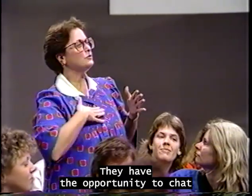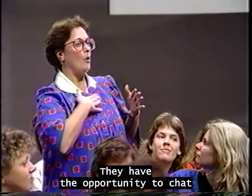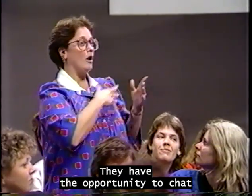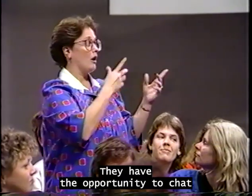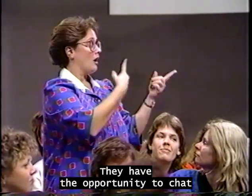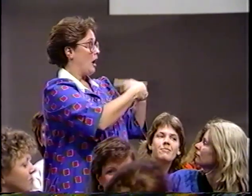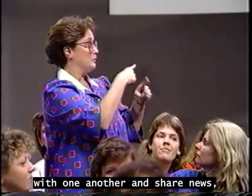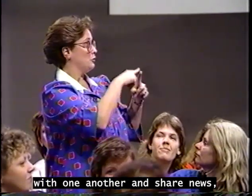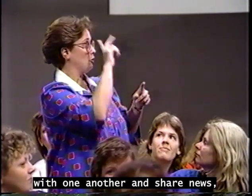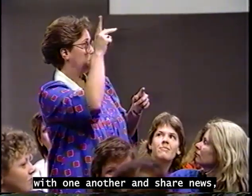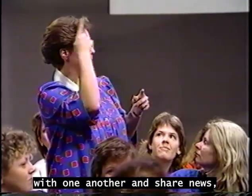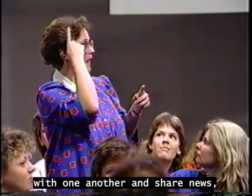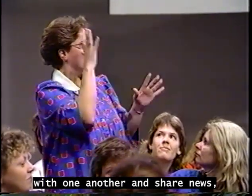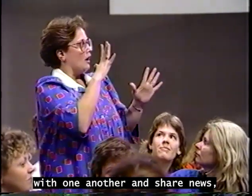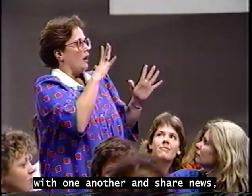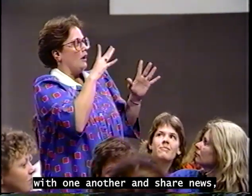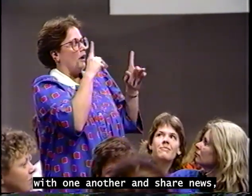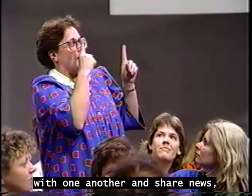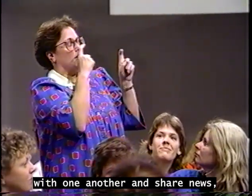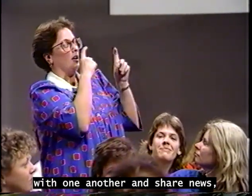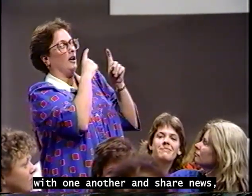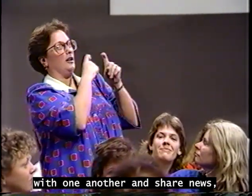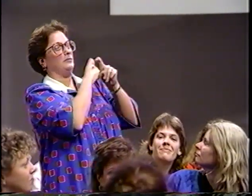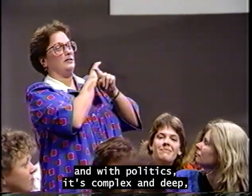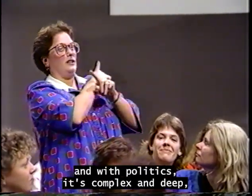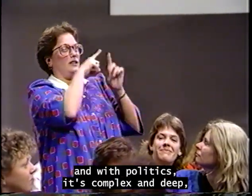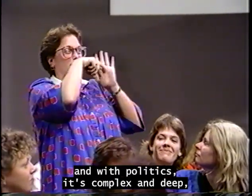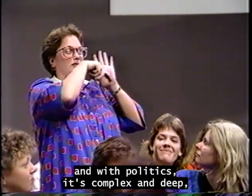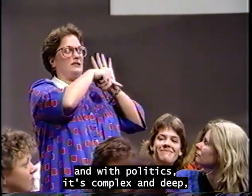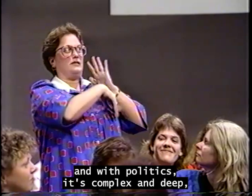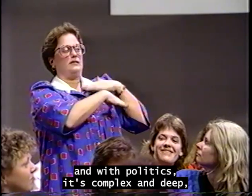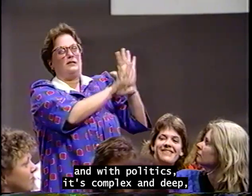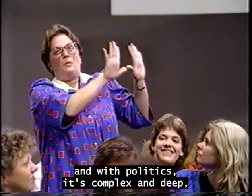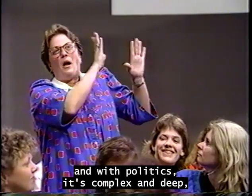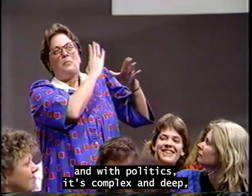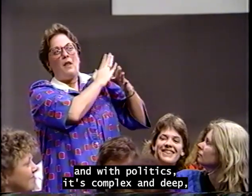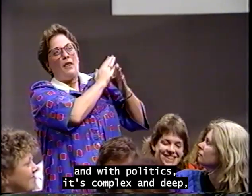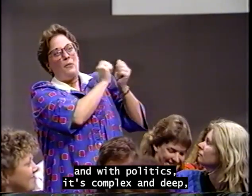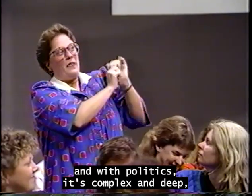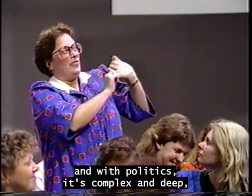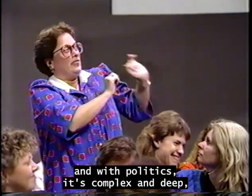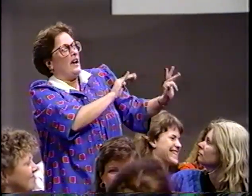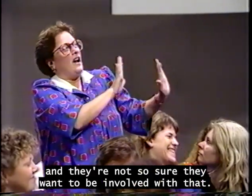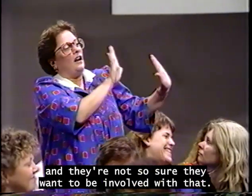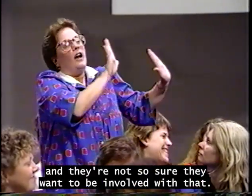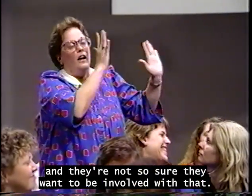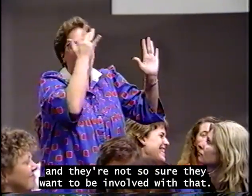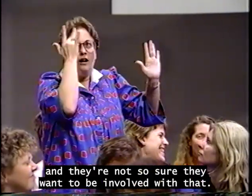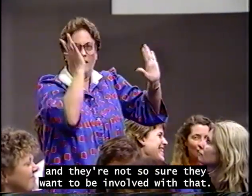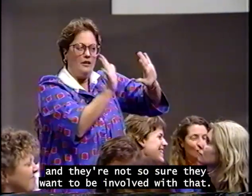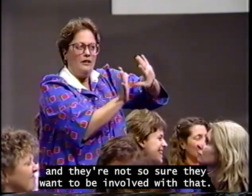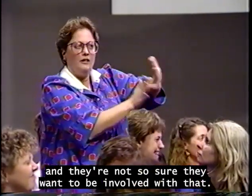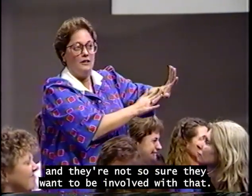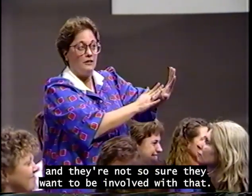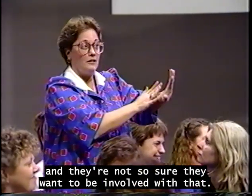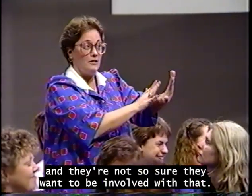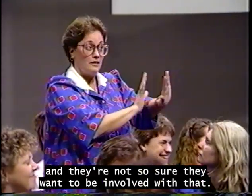opportunity to chat with one another and share news. And with politics, it's complex and deep, and I'm not so sure they want to be involved with